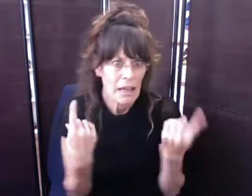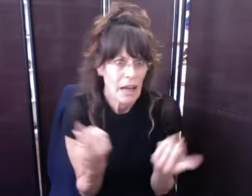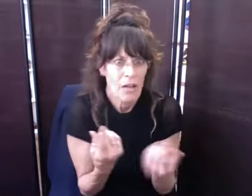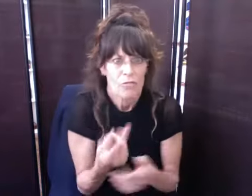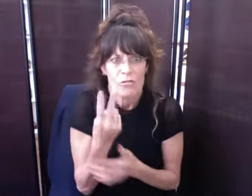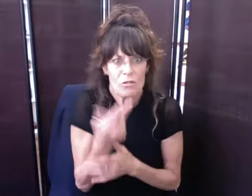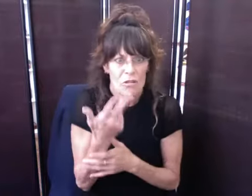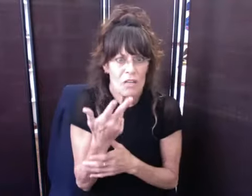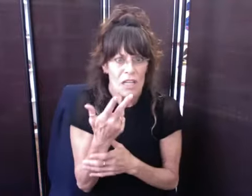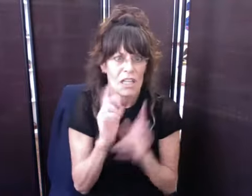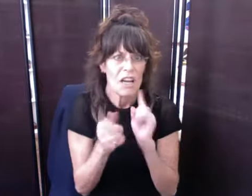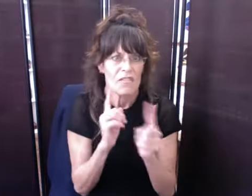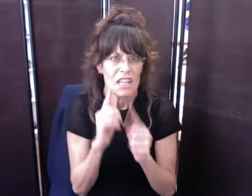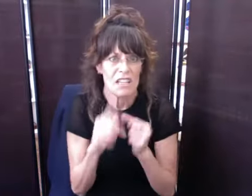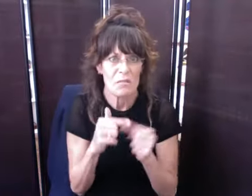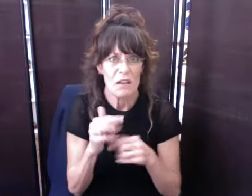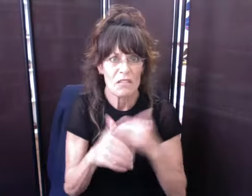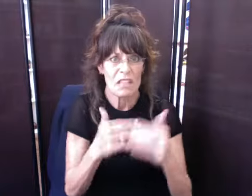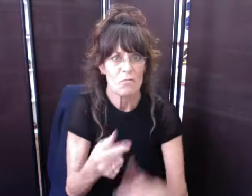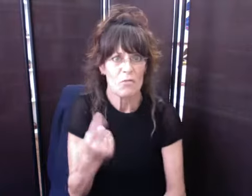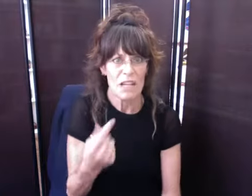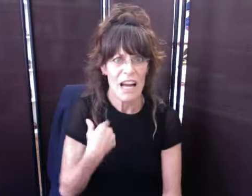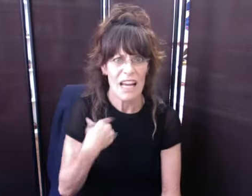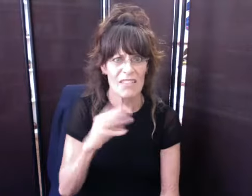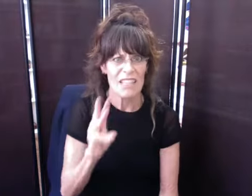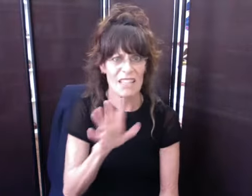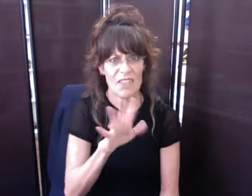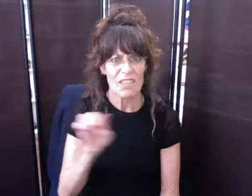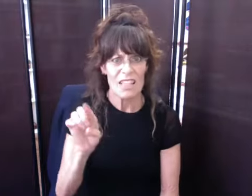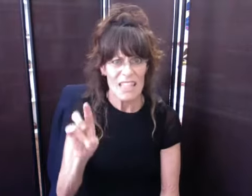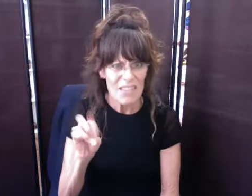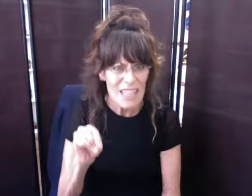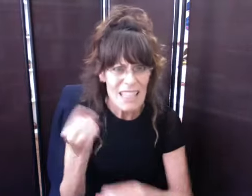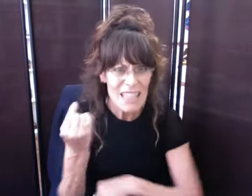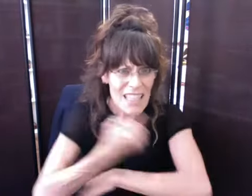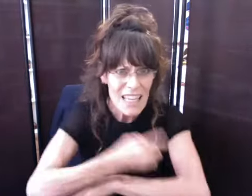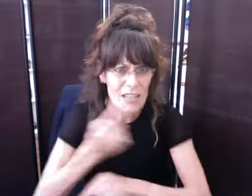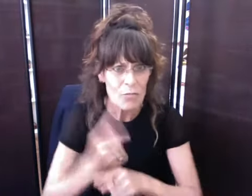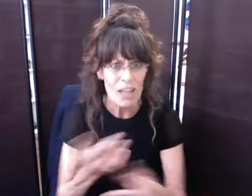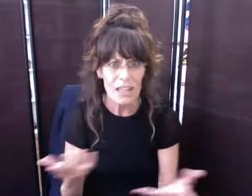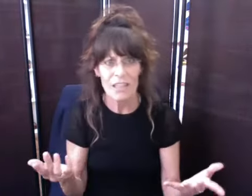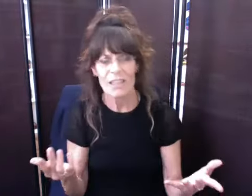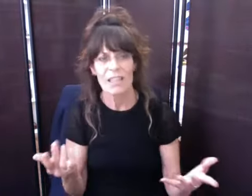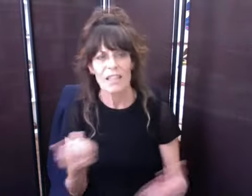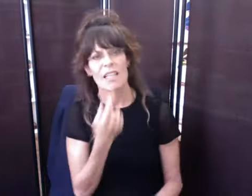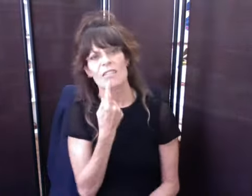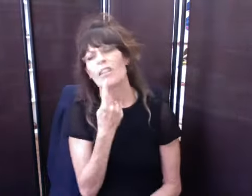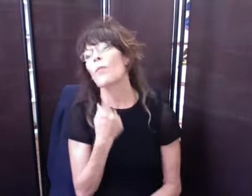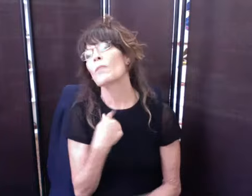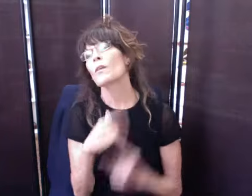conversations, talking about step one with him, I got 65, 70 days, right? He said, tell me about God. I said,